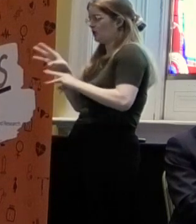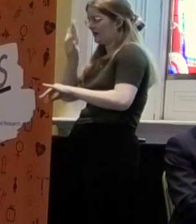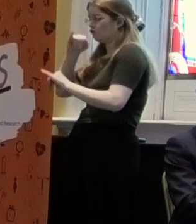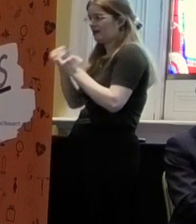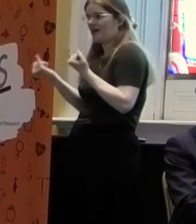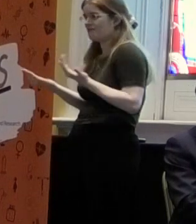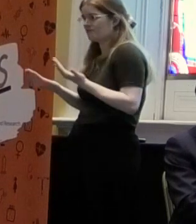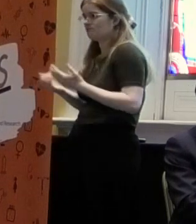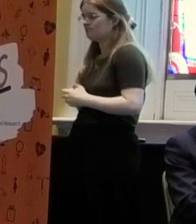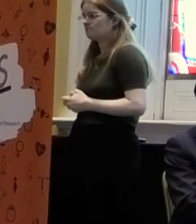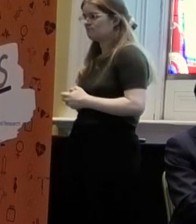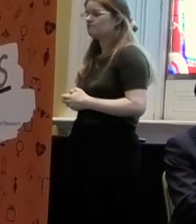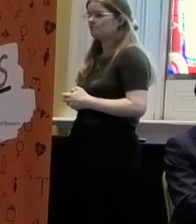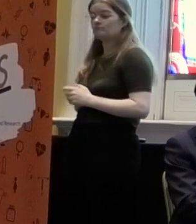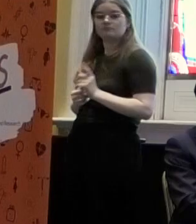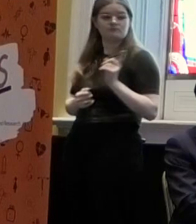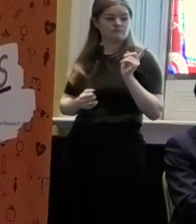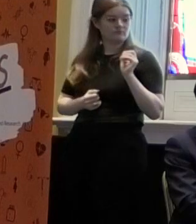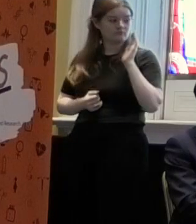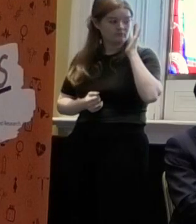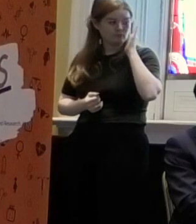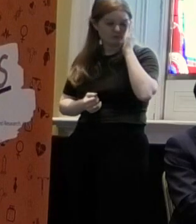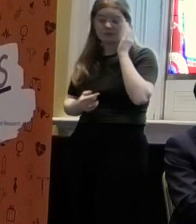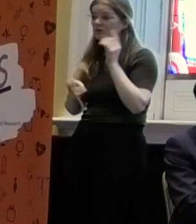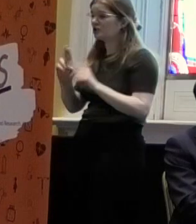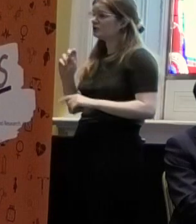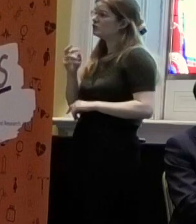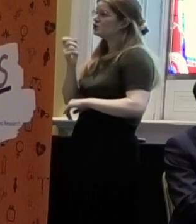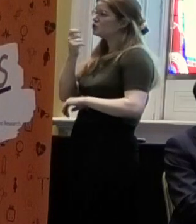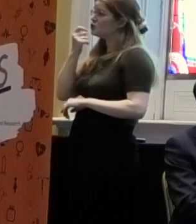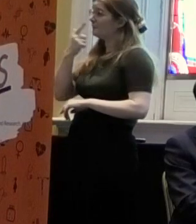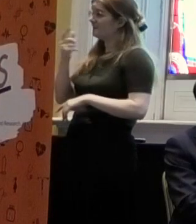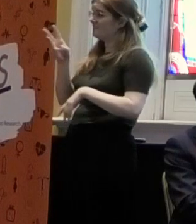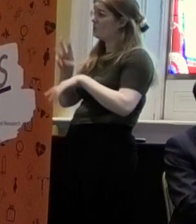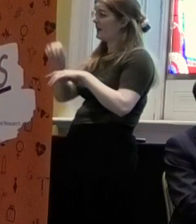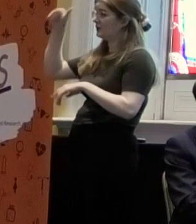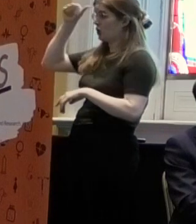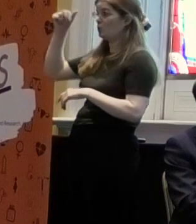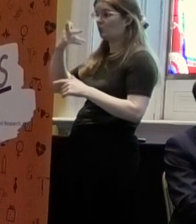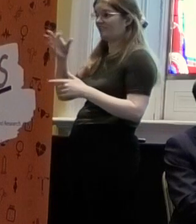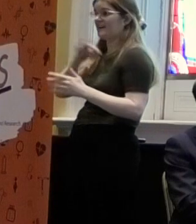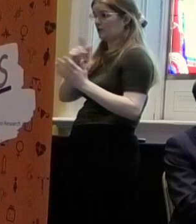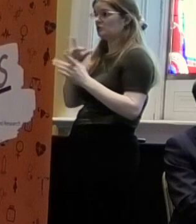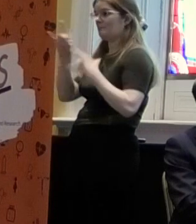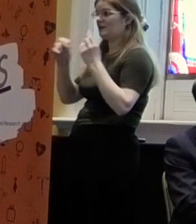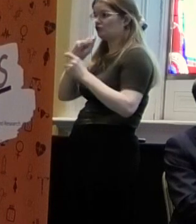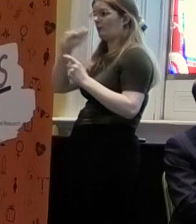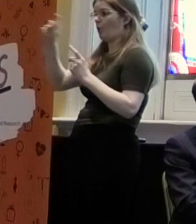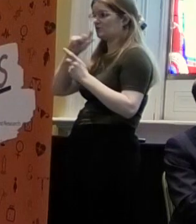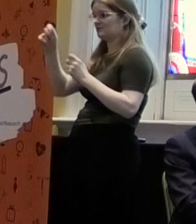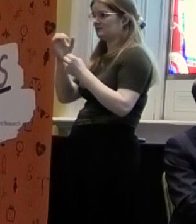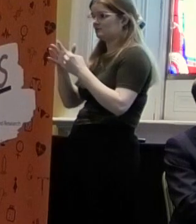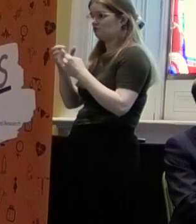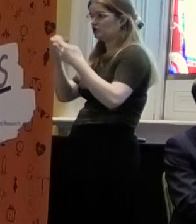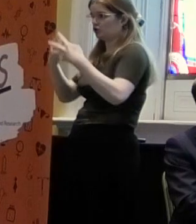So if I may, Dublin was quite famous for reporting certainly on outcomes in obstetrics.